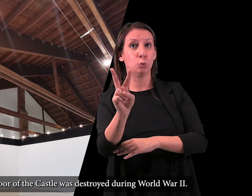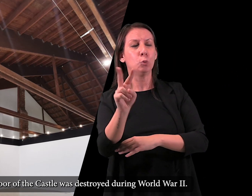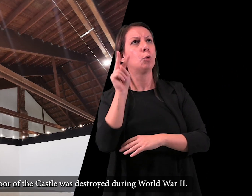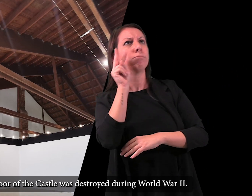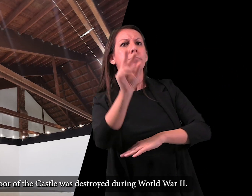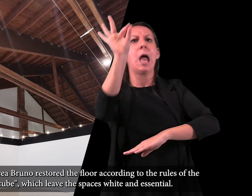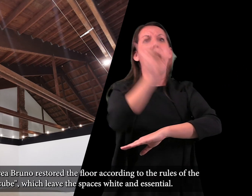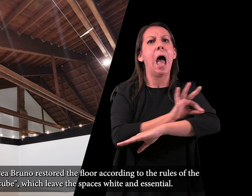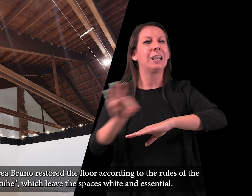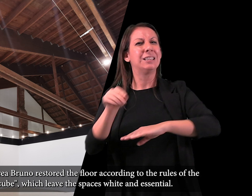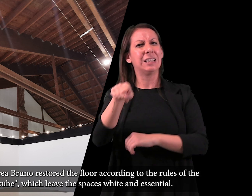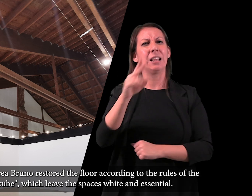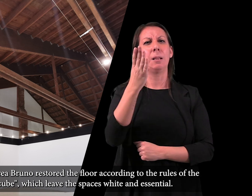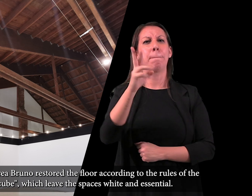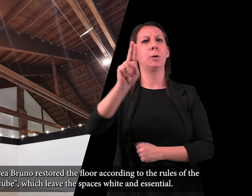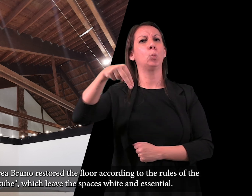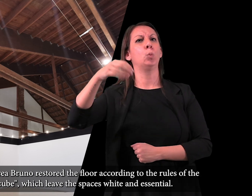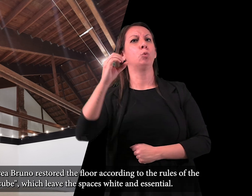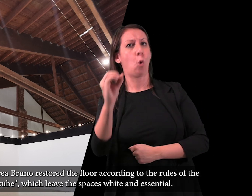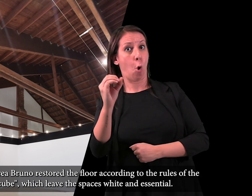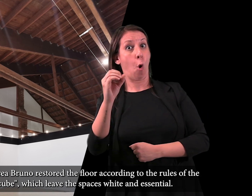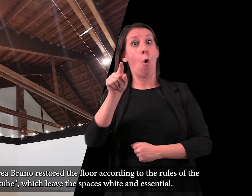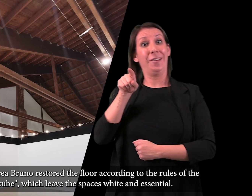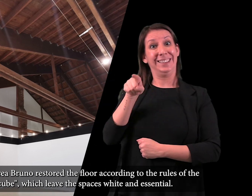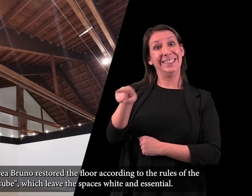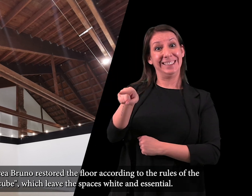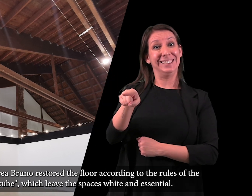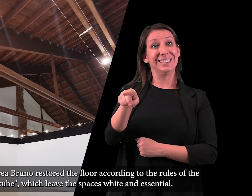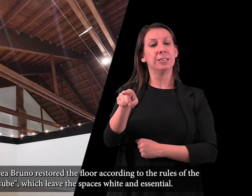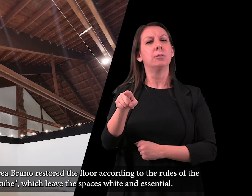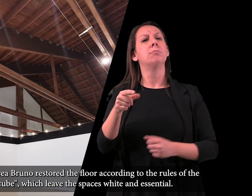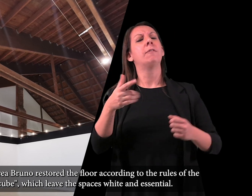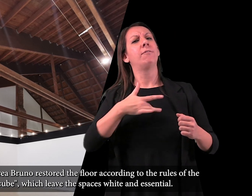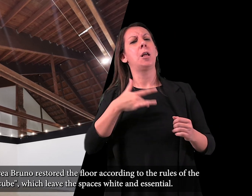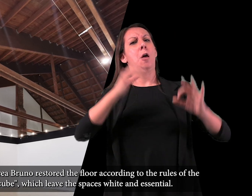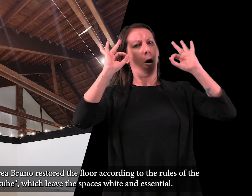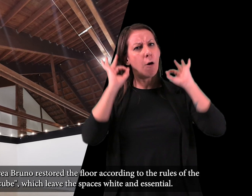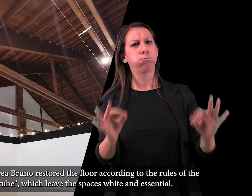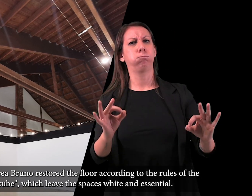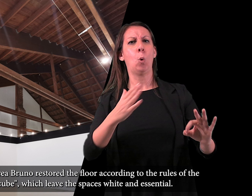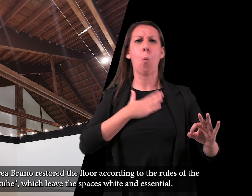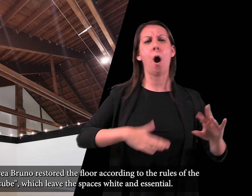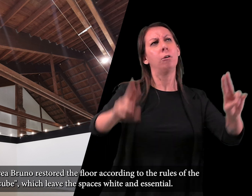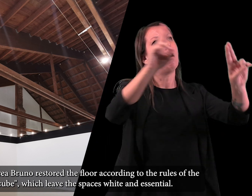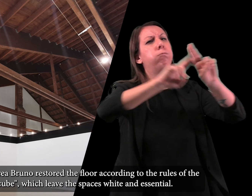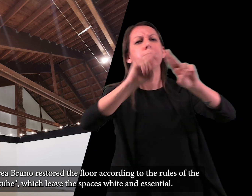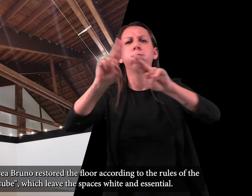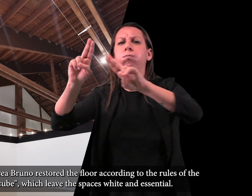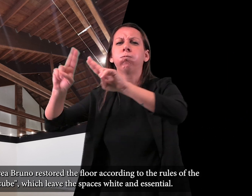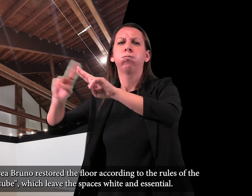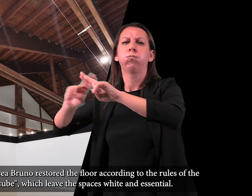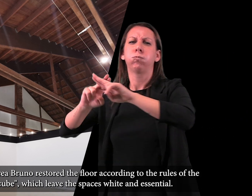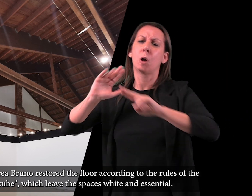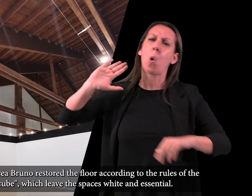Architect Andrea Bruno restored the floor according to the rules of the white cube, which leaves